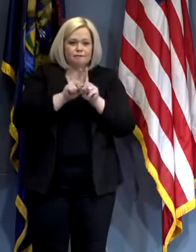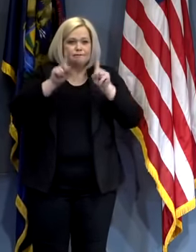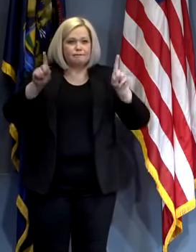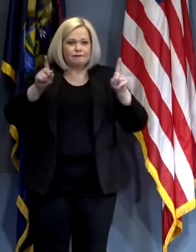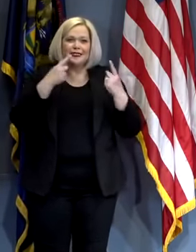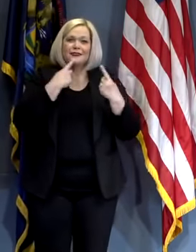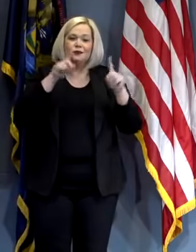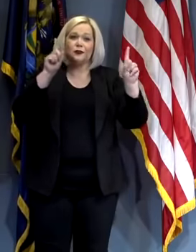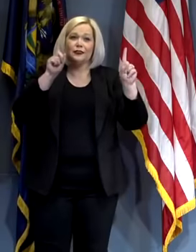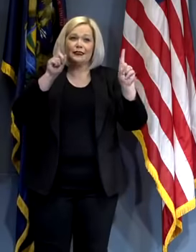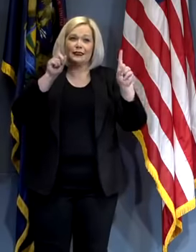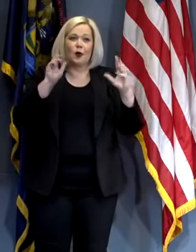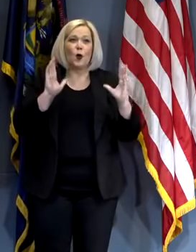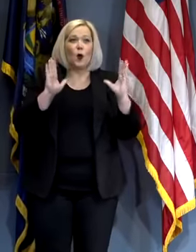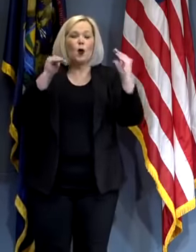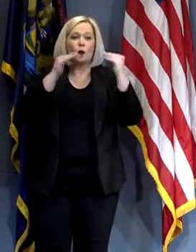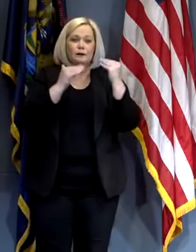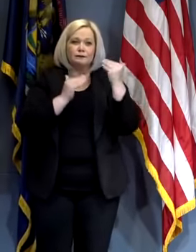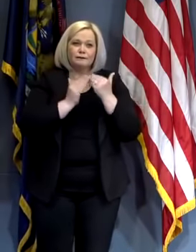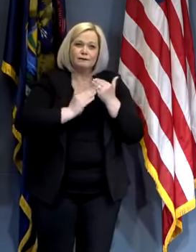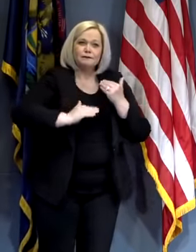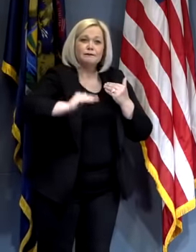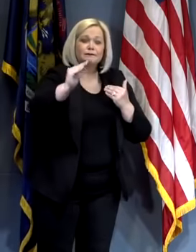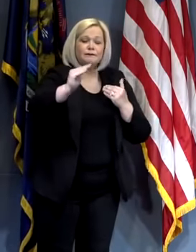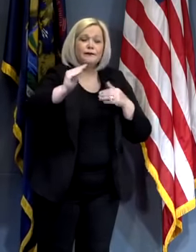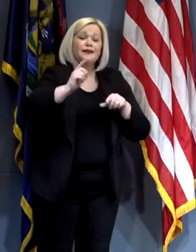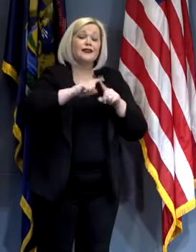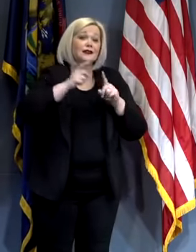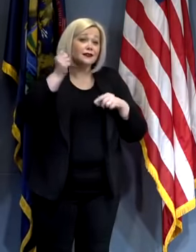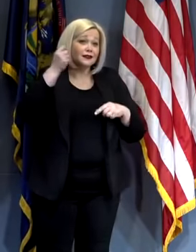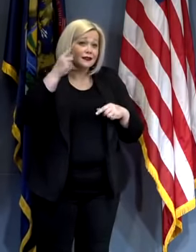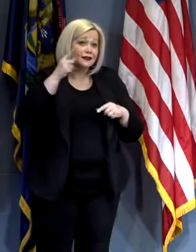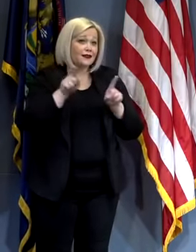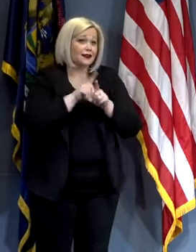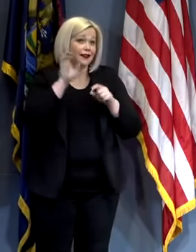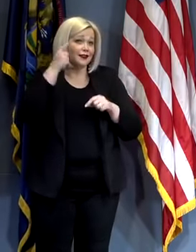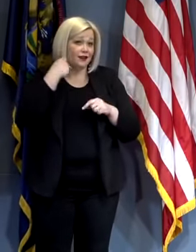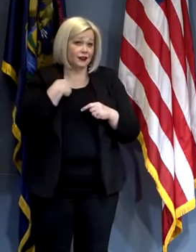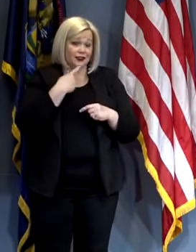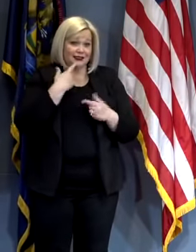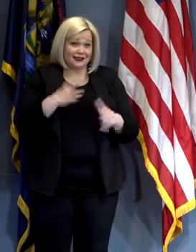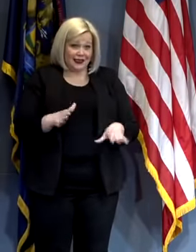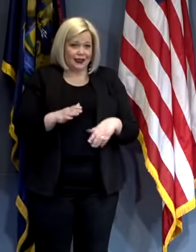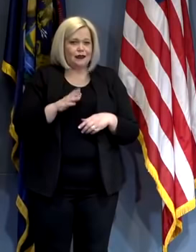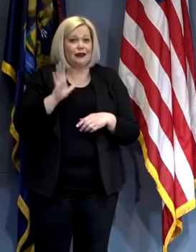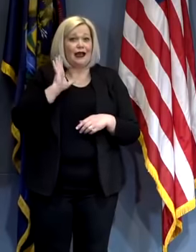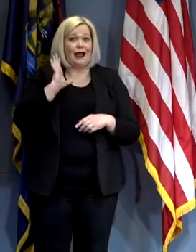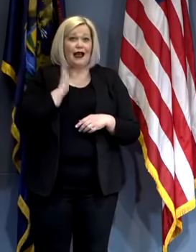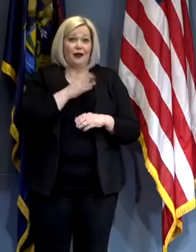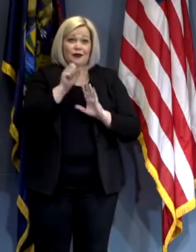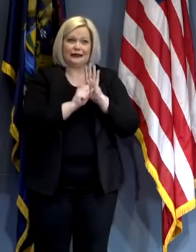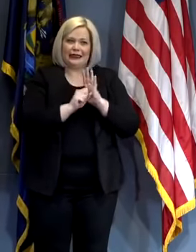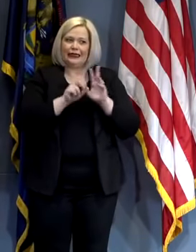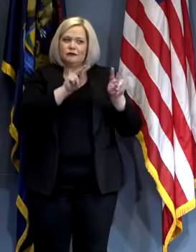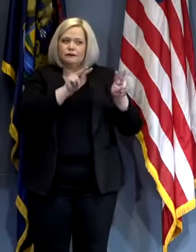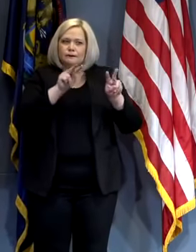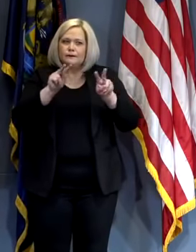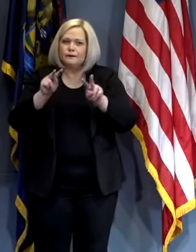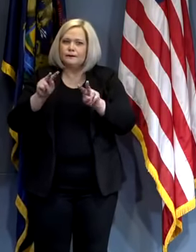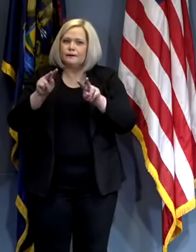However, as the governor mentioned, we still have to watch what is happening across the entire state very carefully. There